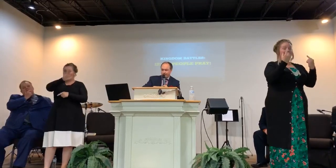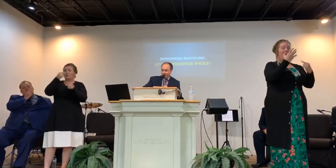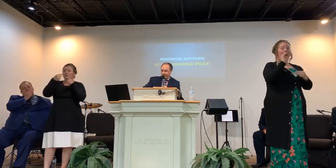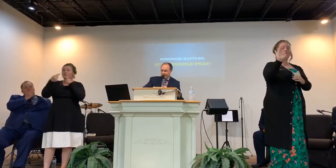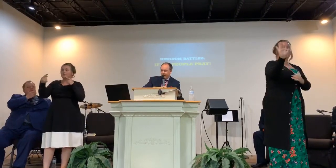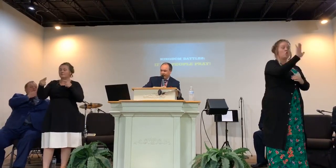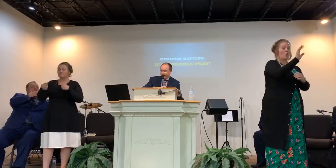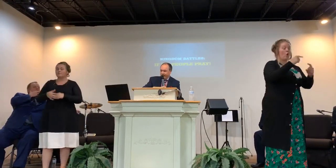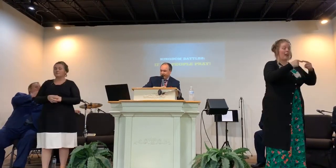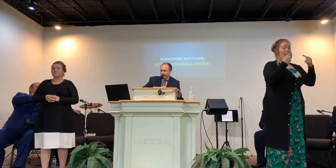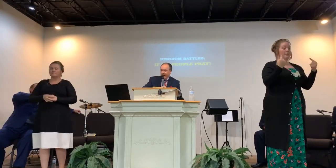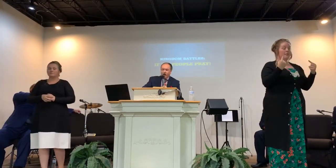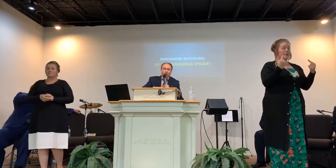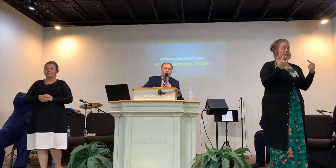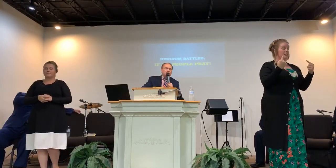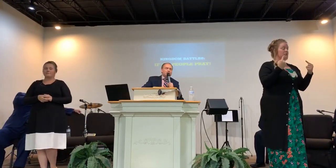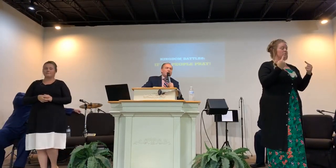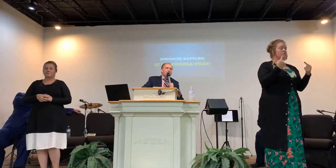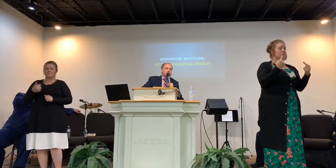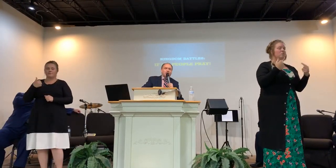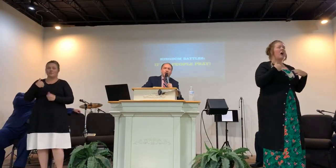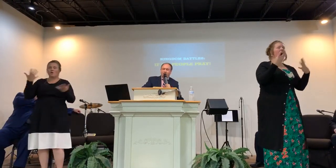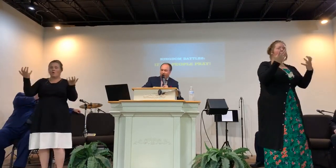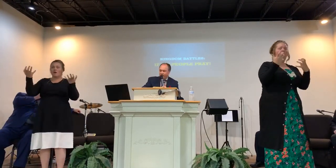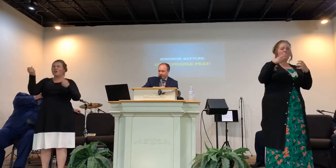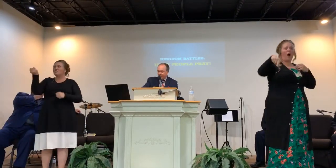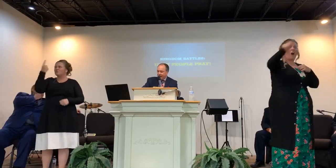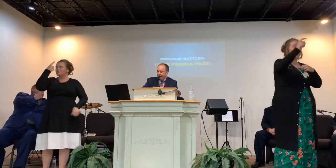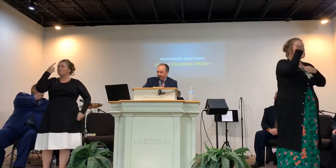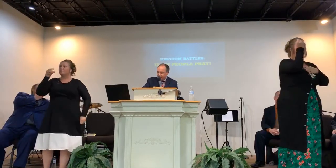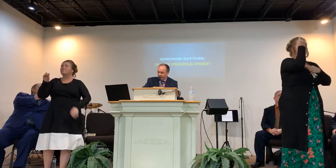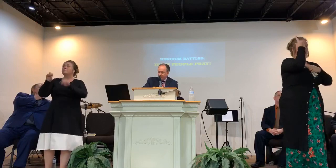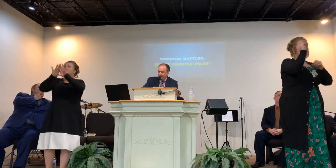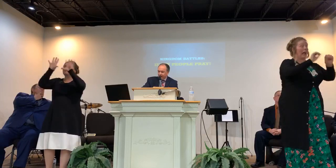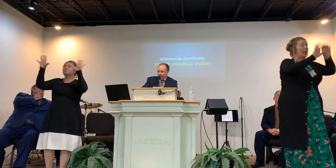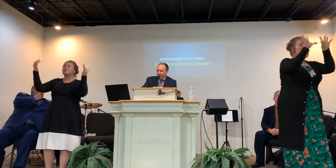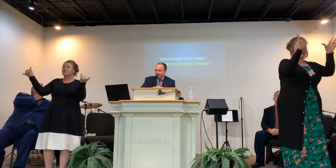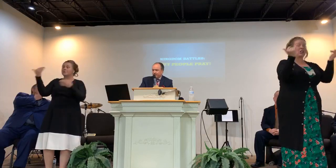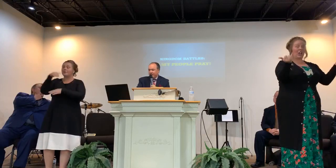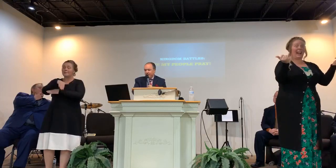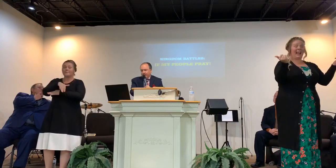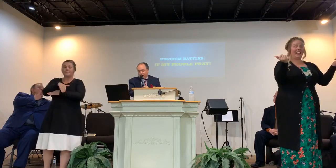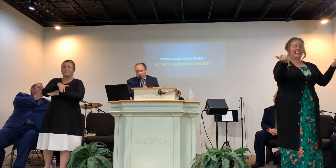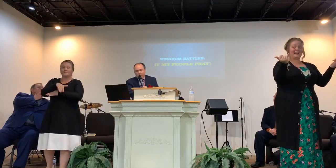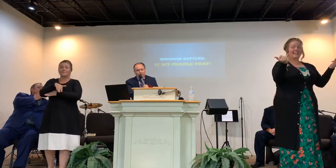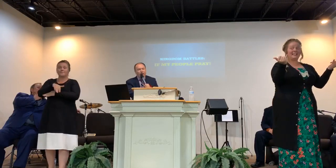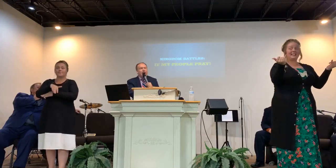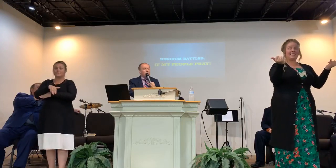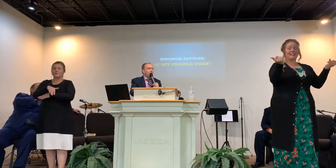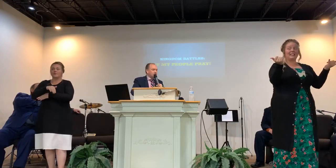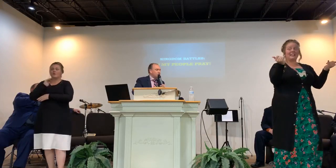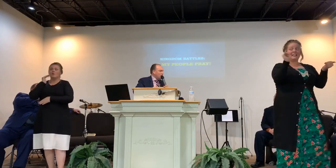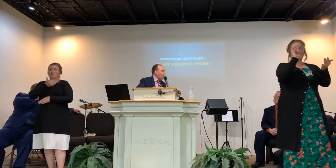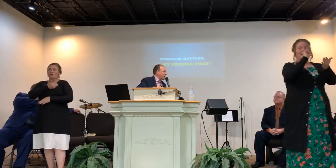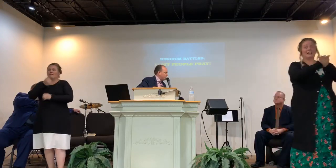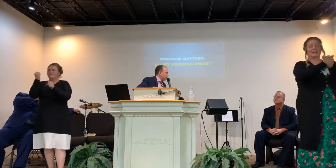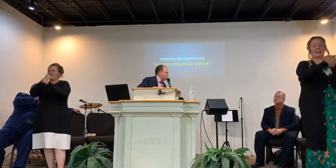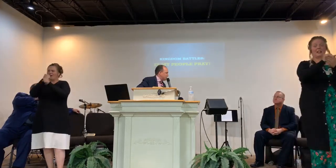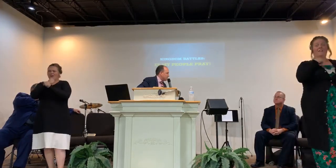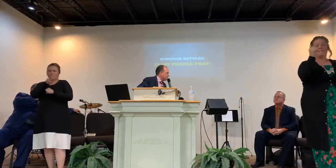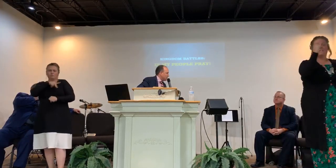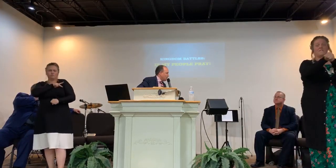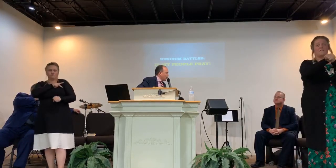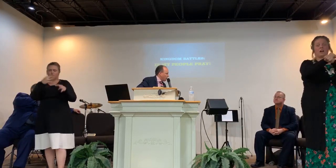enemies. I want us to understand clearly tonight that we fight personal